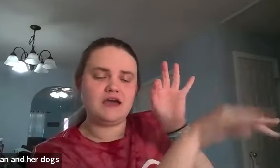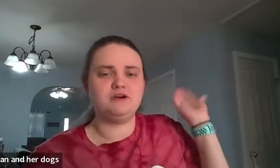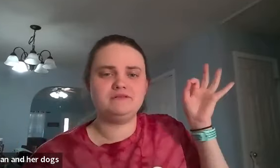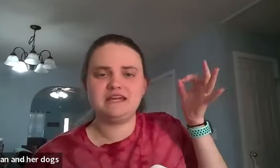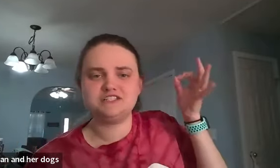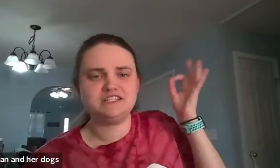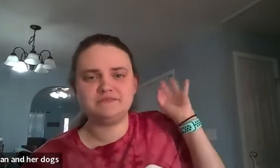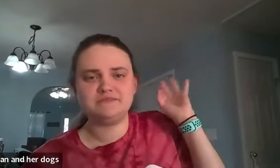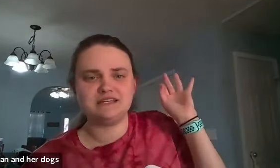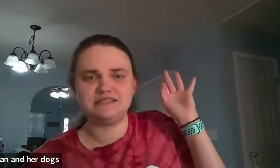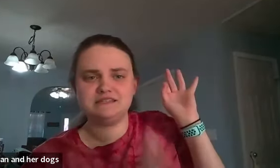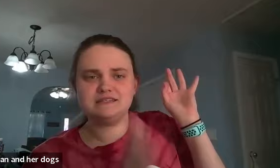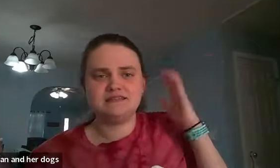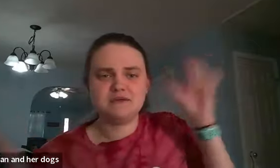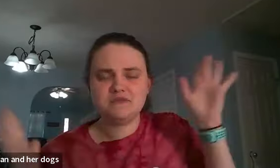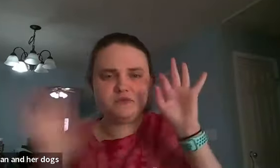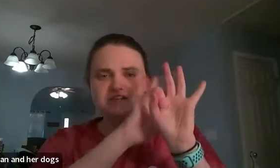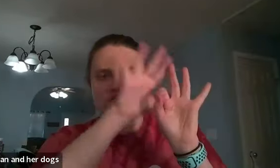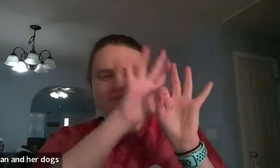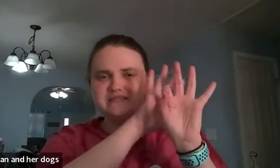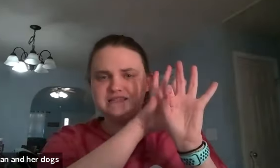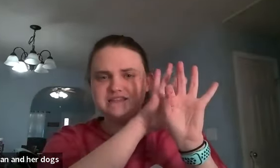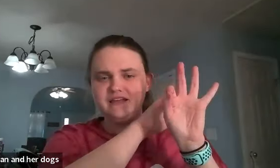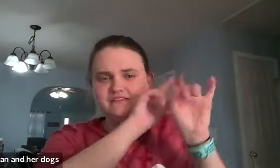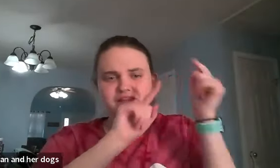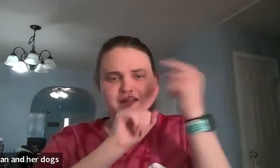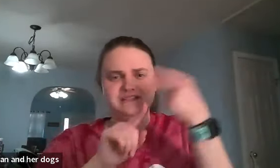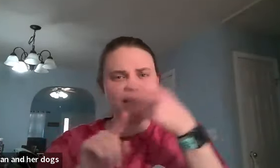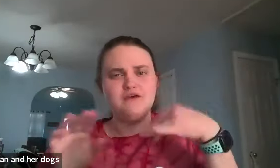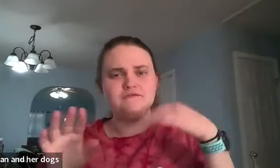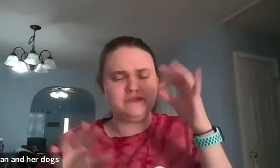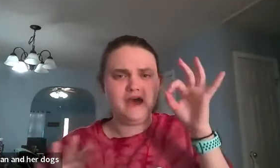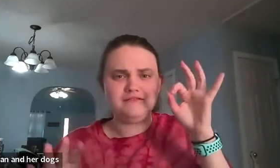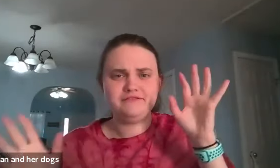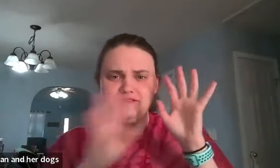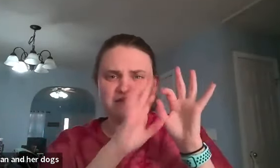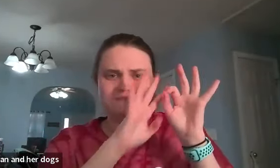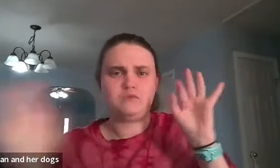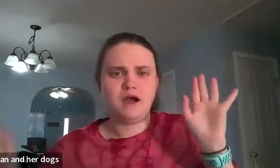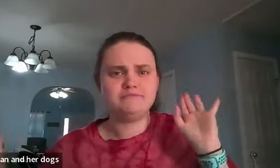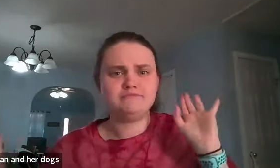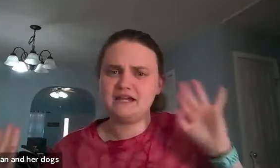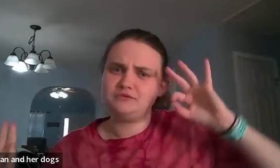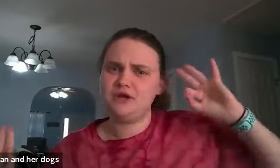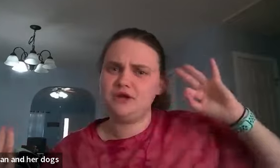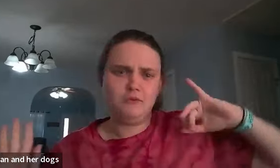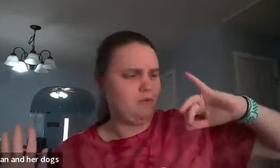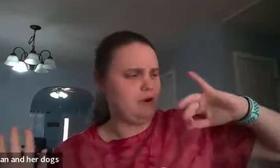don't know. It actually doesn't make sense. Something with it just makes sense to like the letter sticking out for the F. That's why. I don't know where it